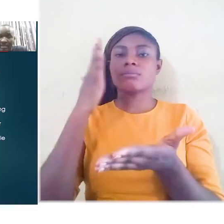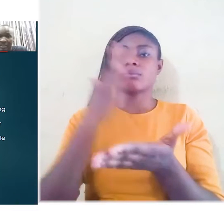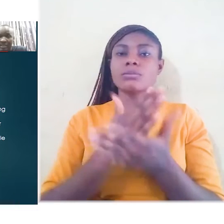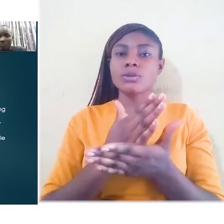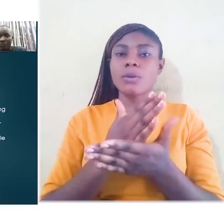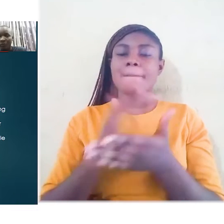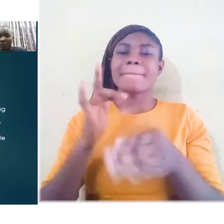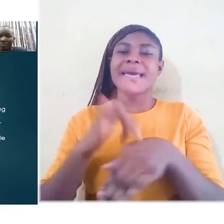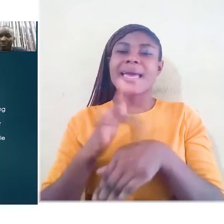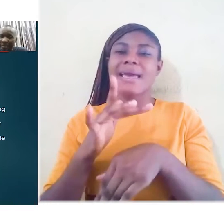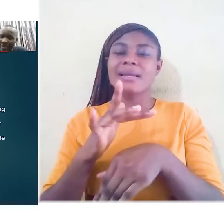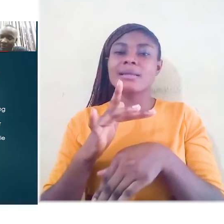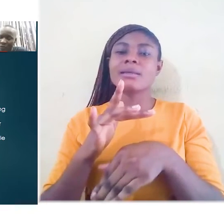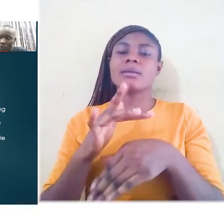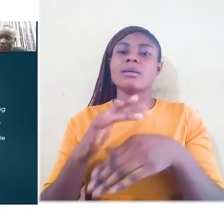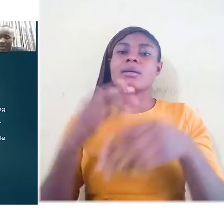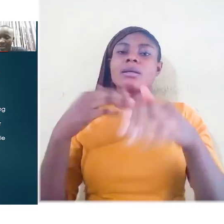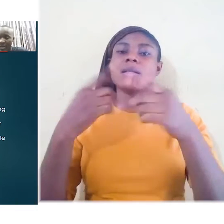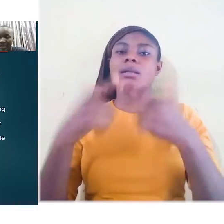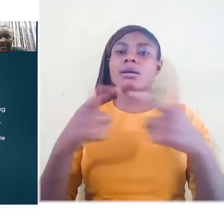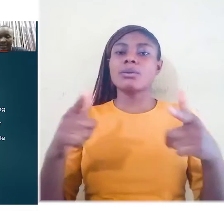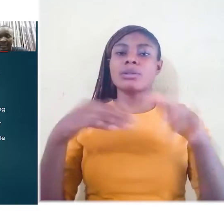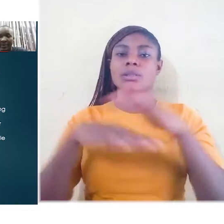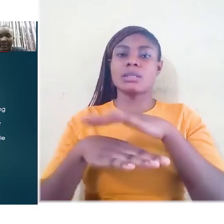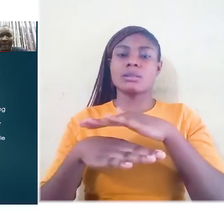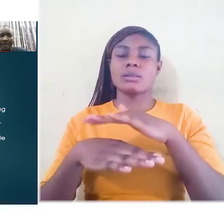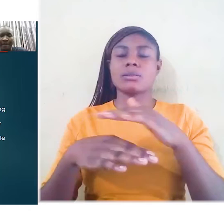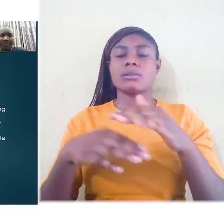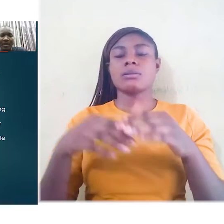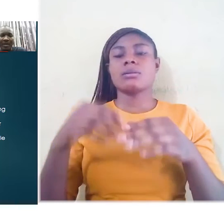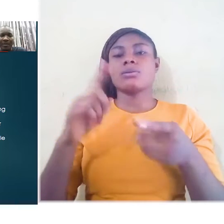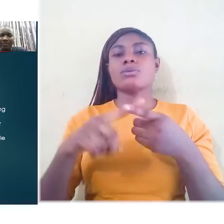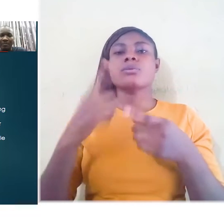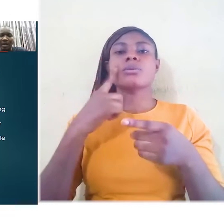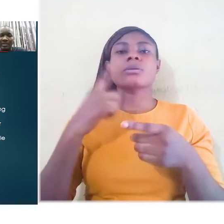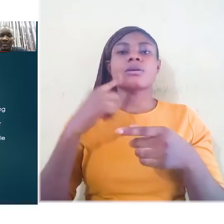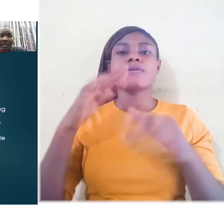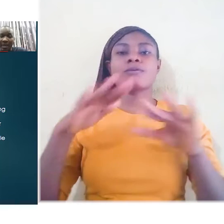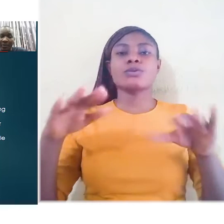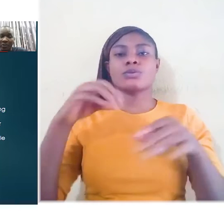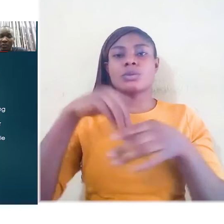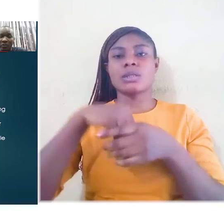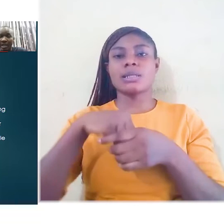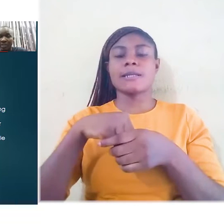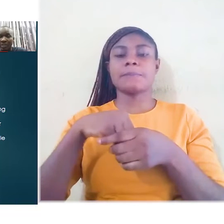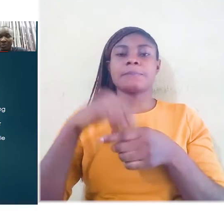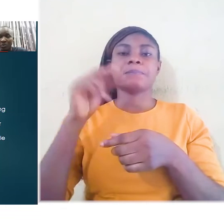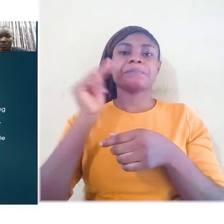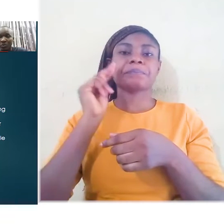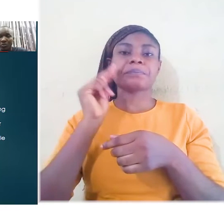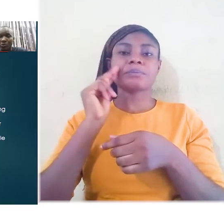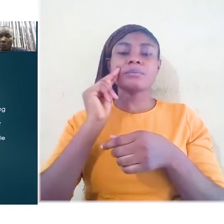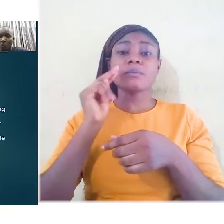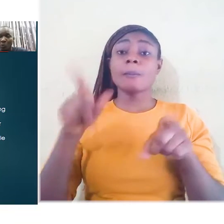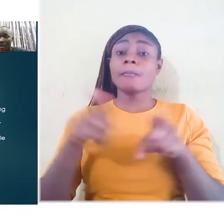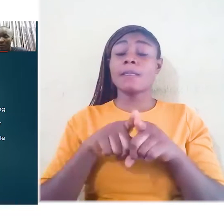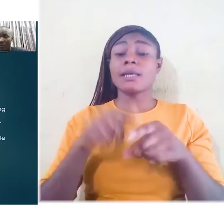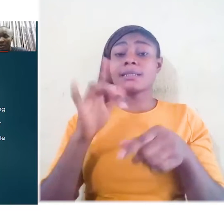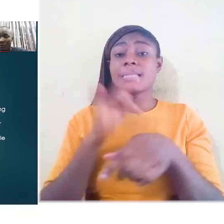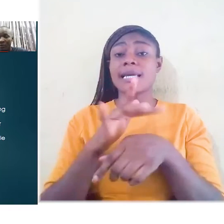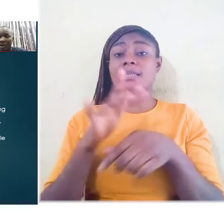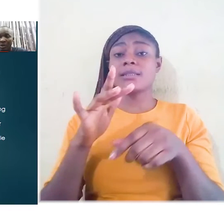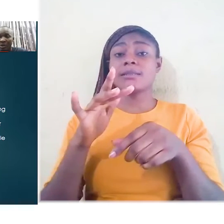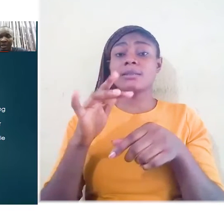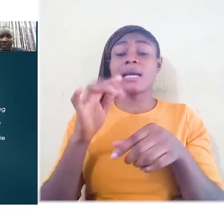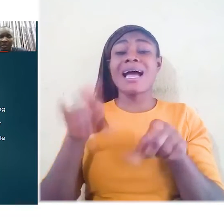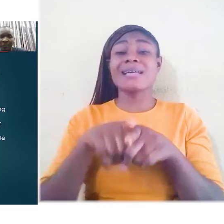language access for deaf children in Nigeria. As hearing children are exposed to spoken language